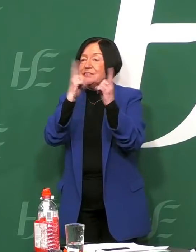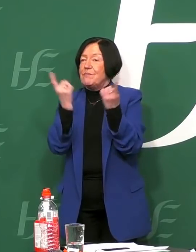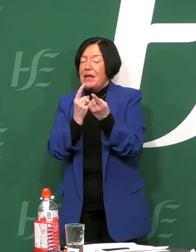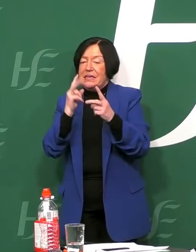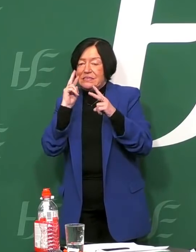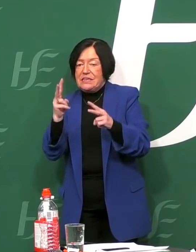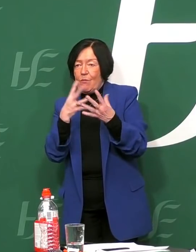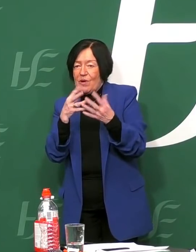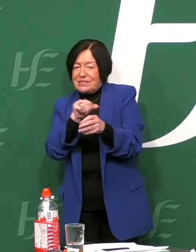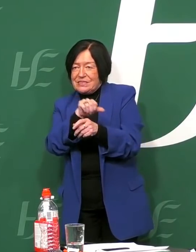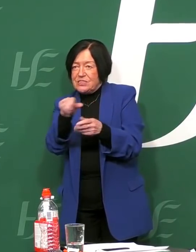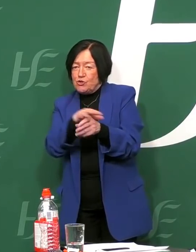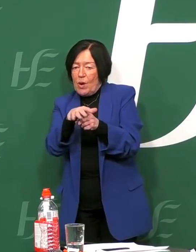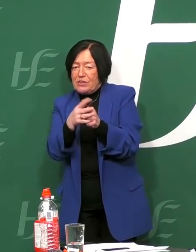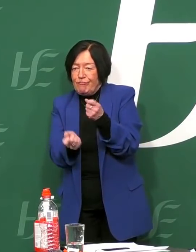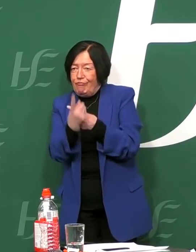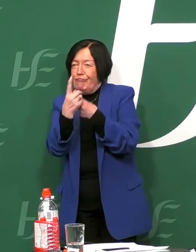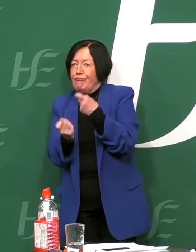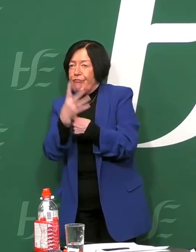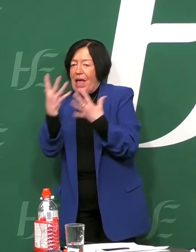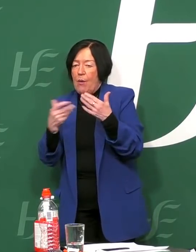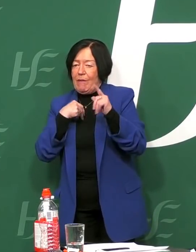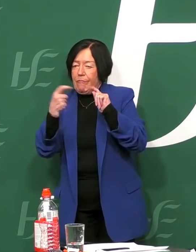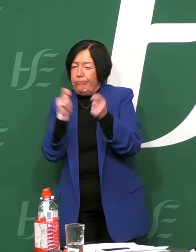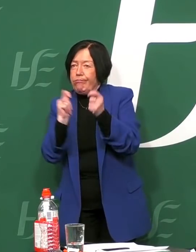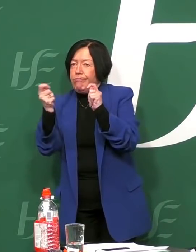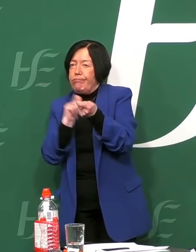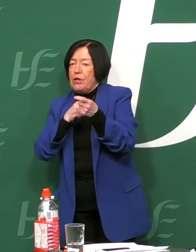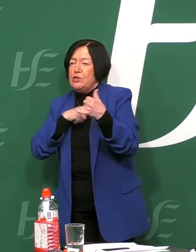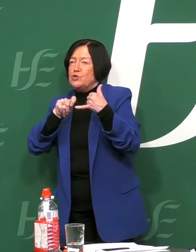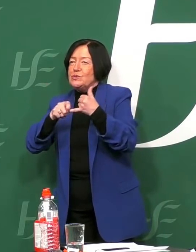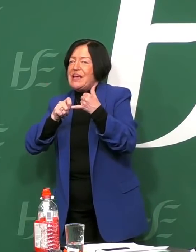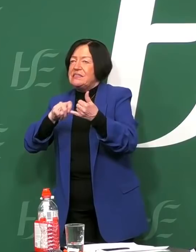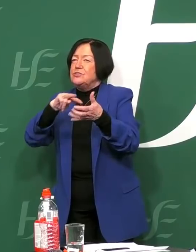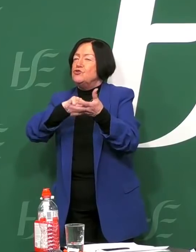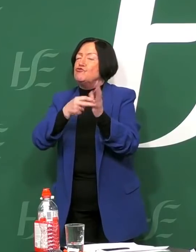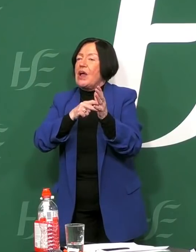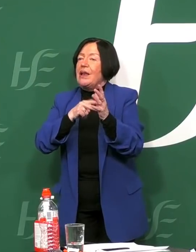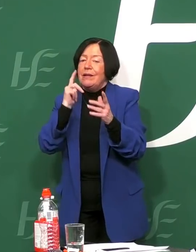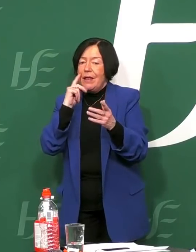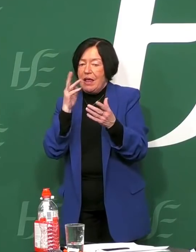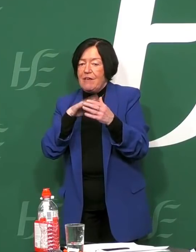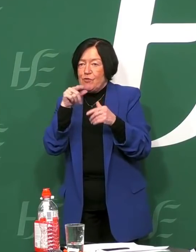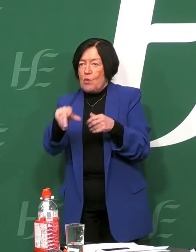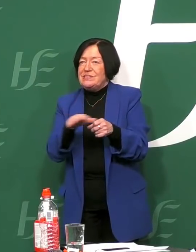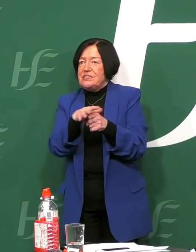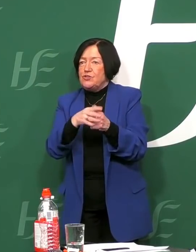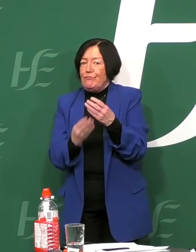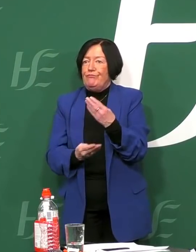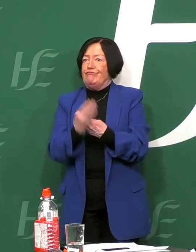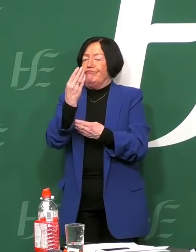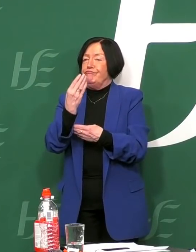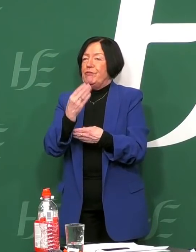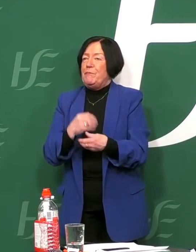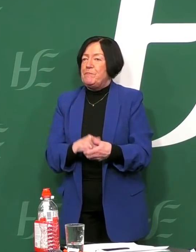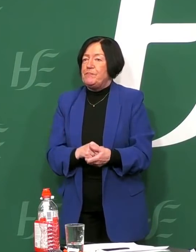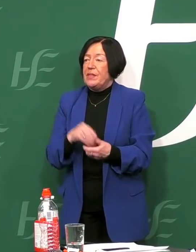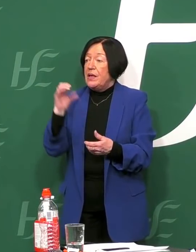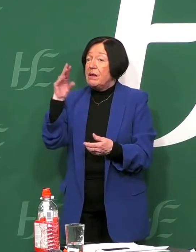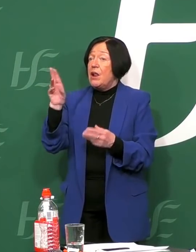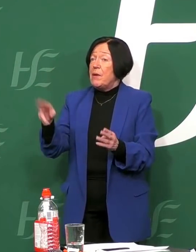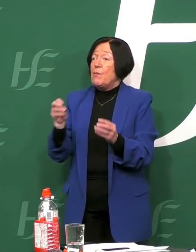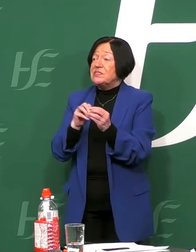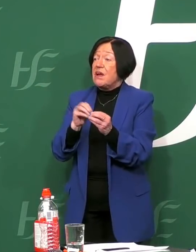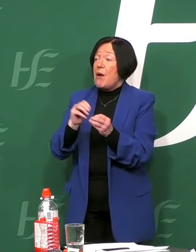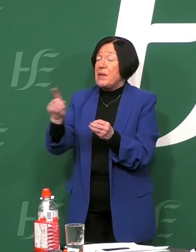at what those scenarios may be and what adjustments to the testing strategy can be made in the event that those situations were to arise. So Colin may want to